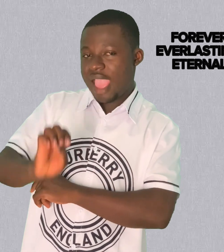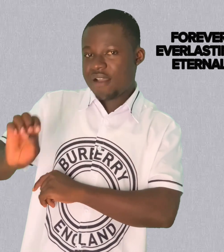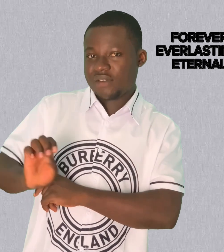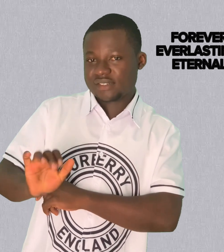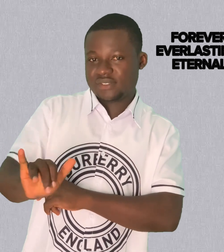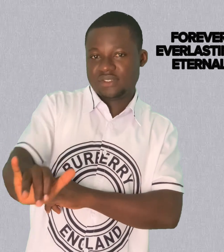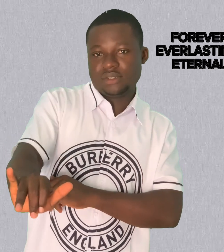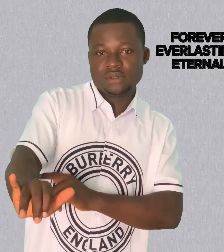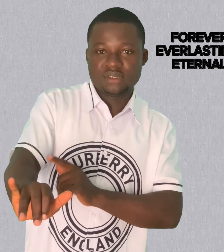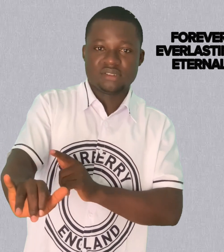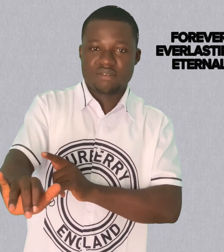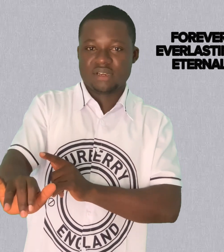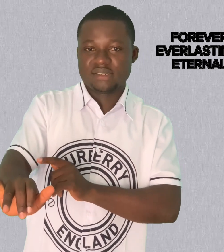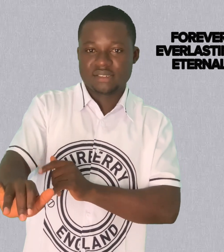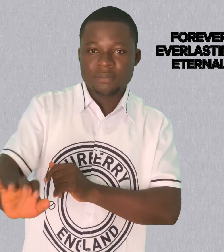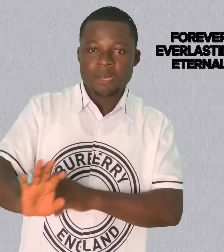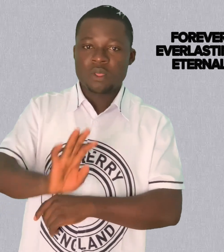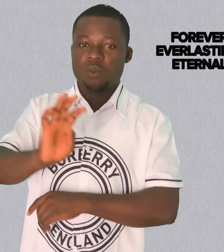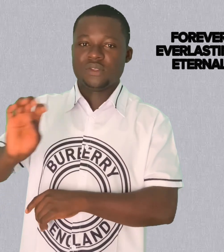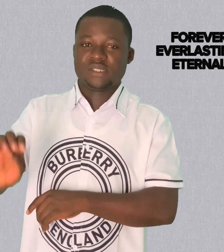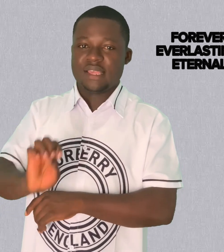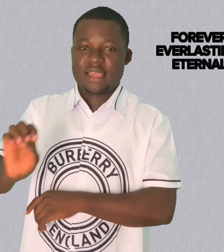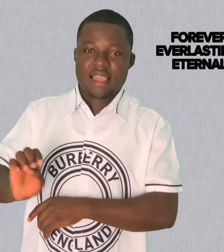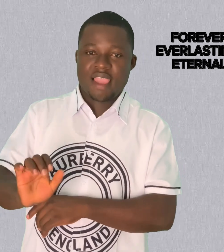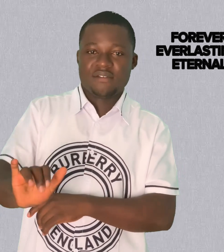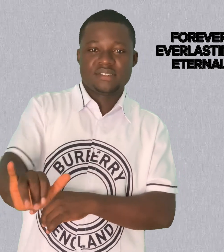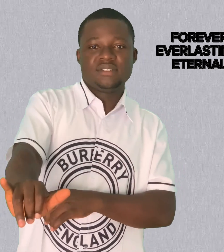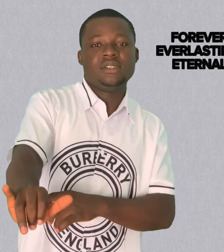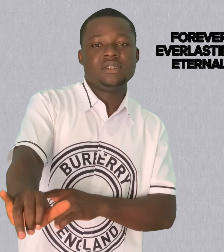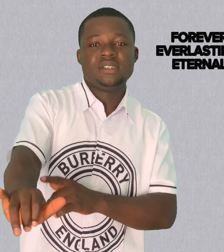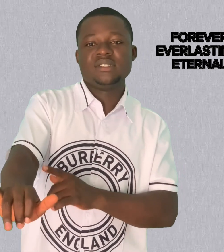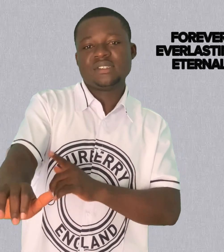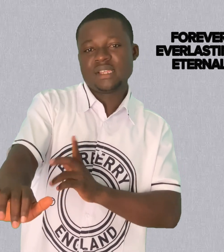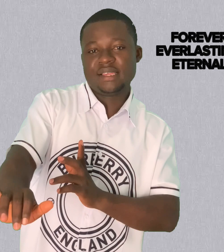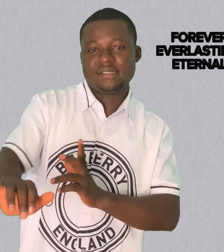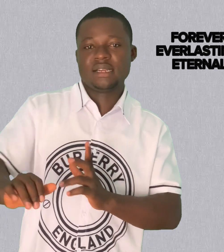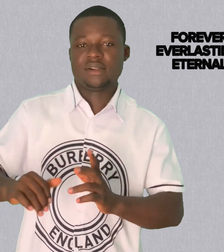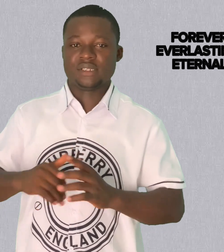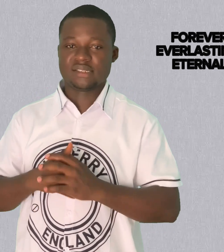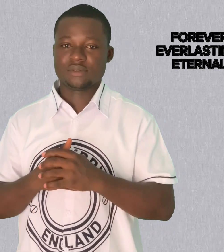ever still, it is everlasting. When you say ever still, it is eternal. That's how to sign